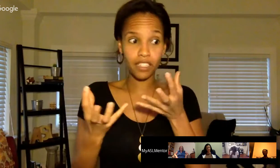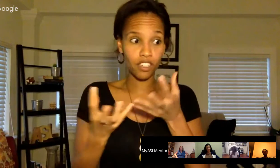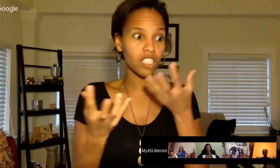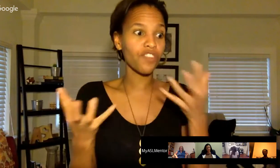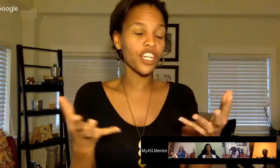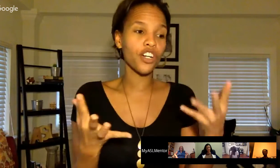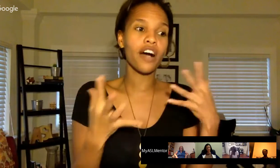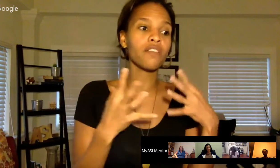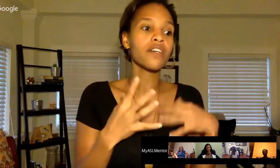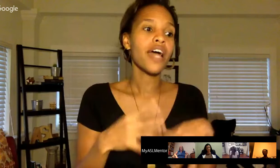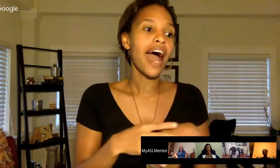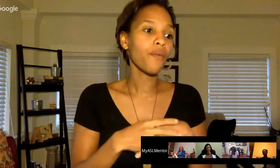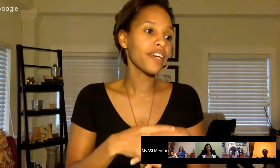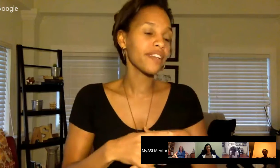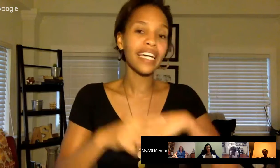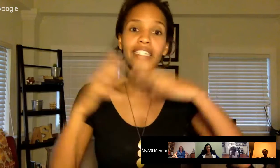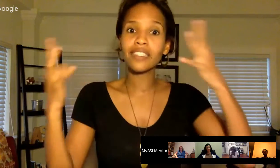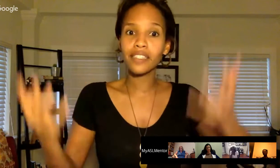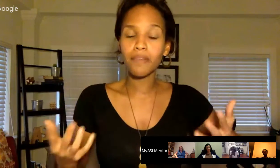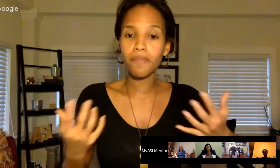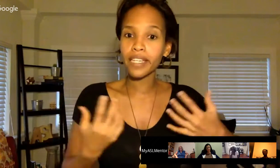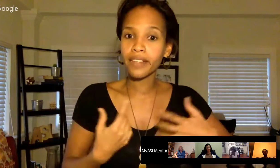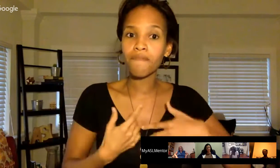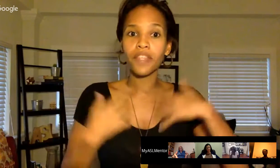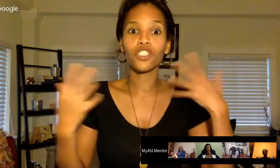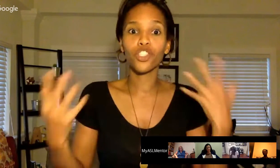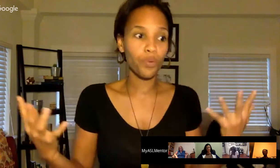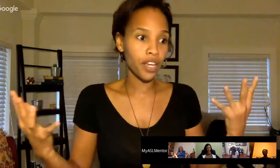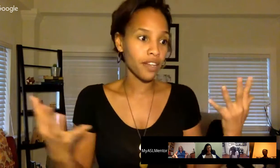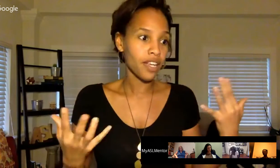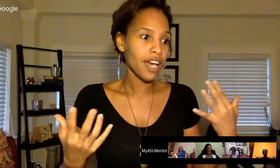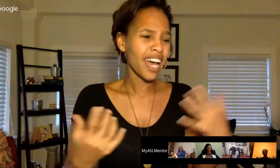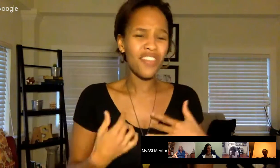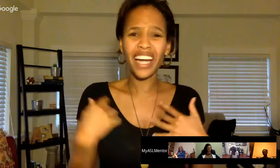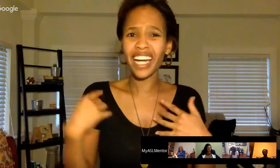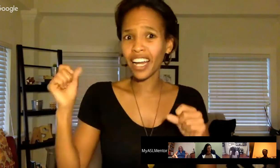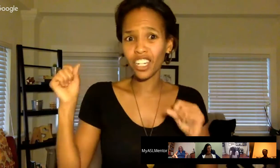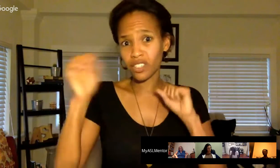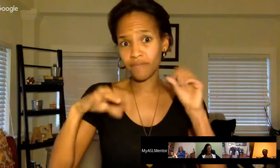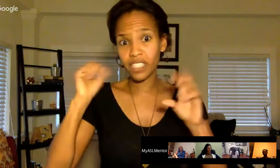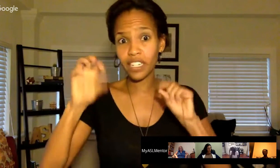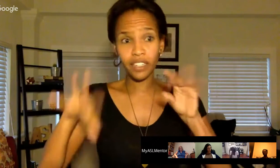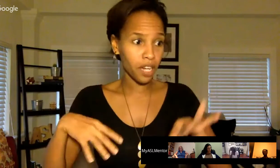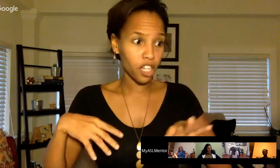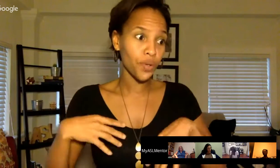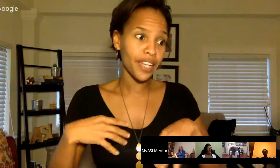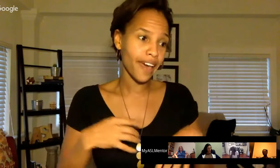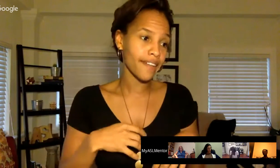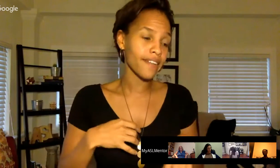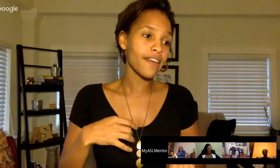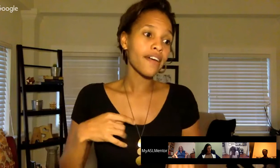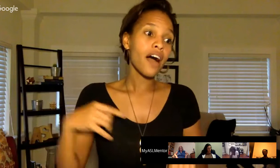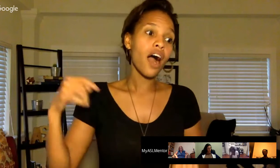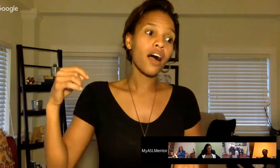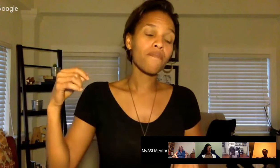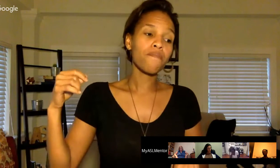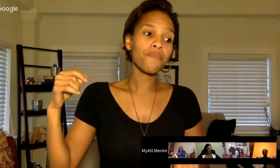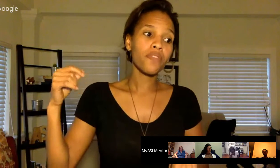the message, let's figure out how we can nice and simply interpret it. I think I kind of just did it, but I'll do it again.